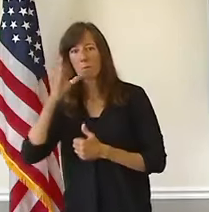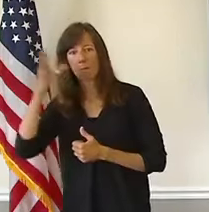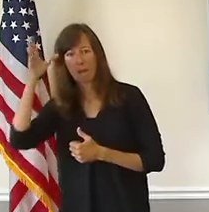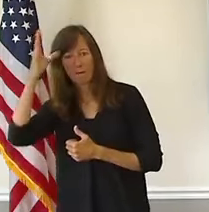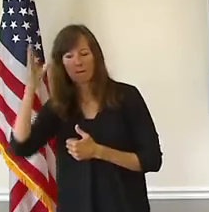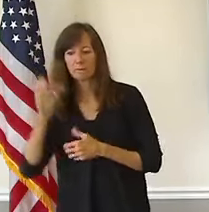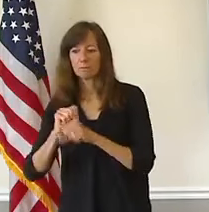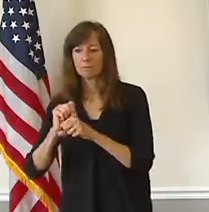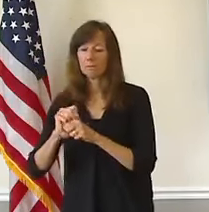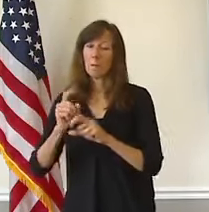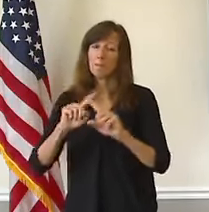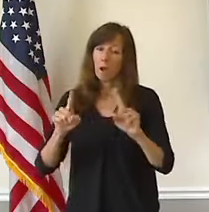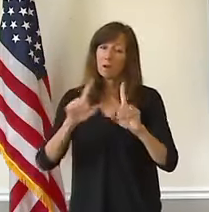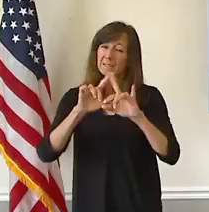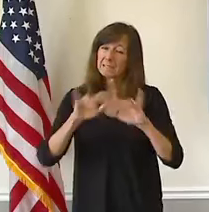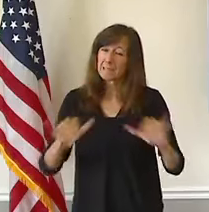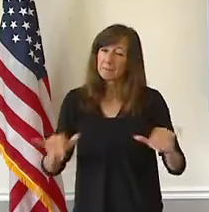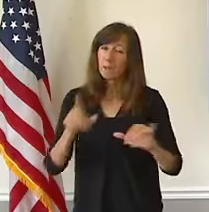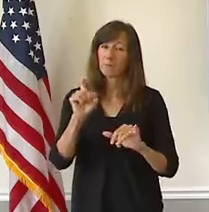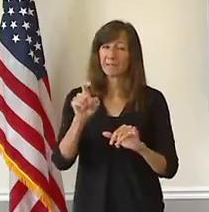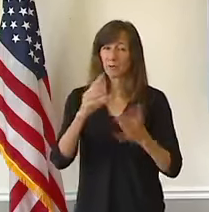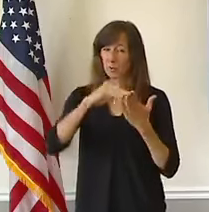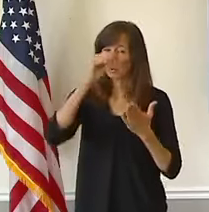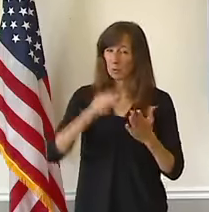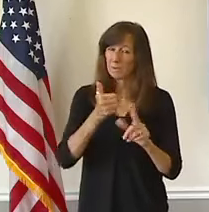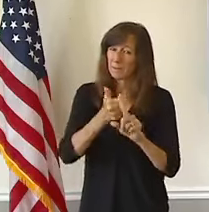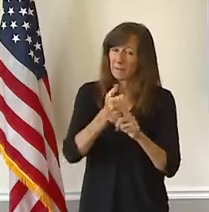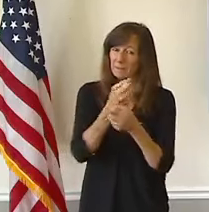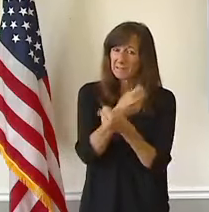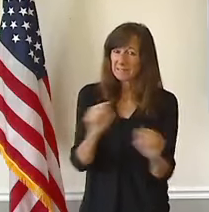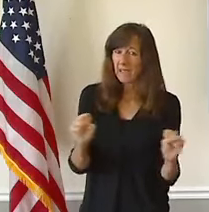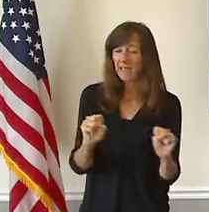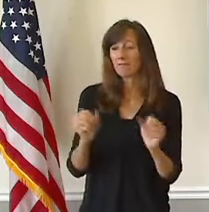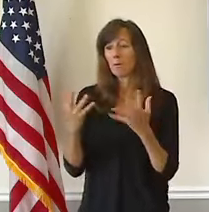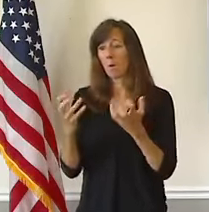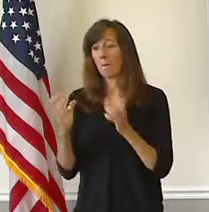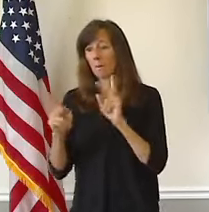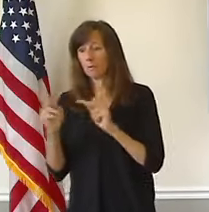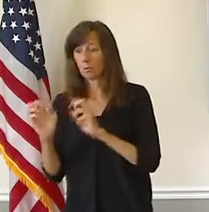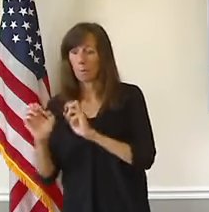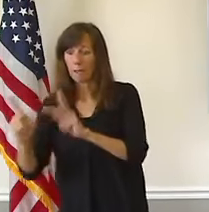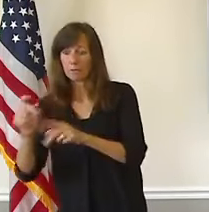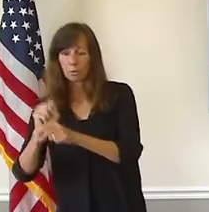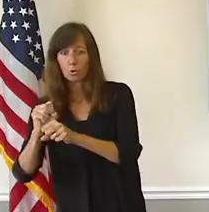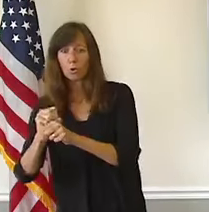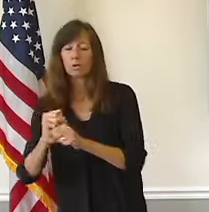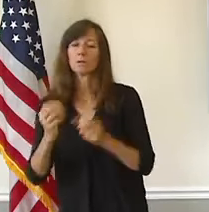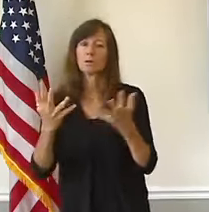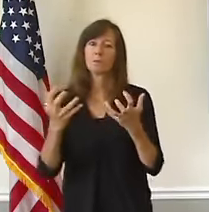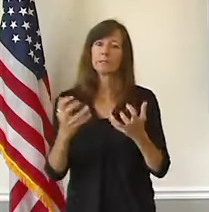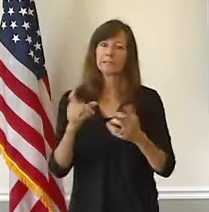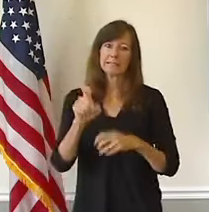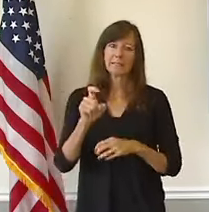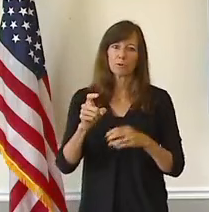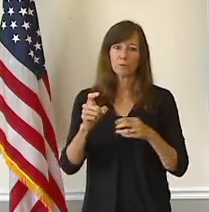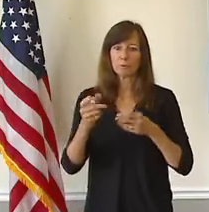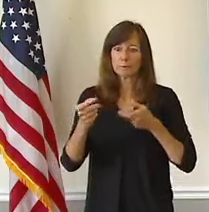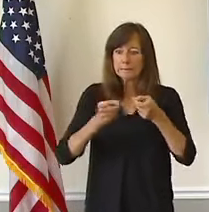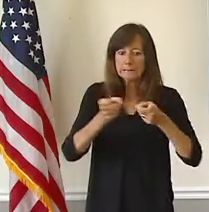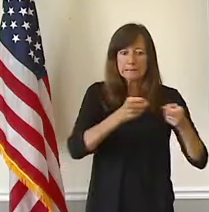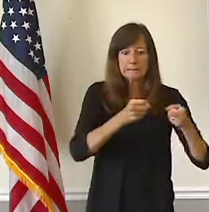that in-person interaction. We need people to be able to get back to work, and we need to be able to manage public health concerns. And that for us is a